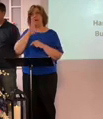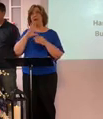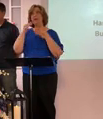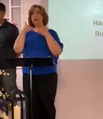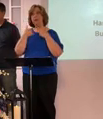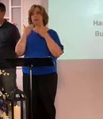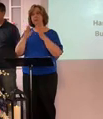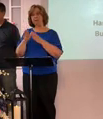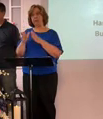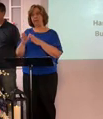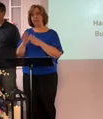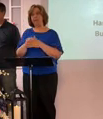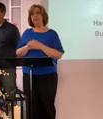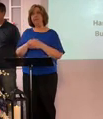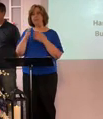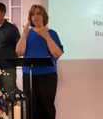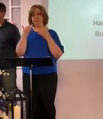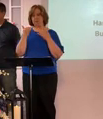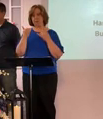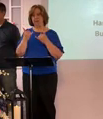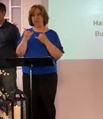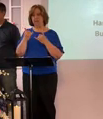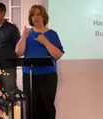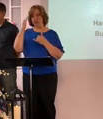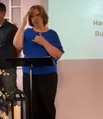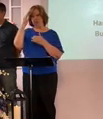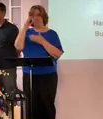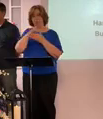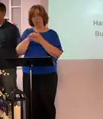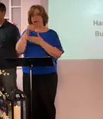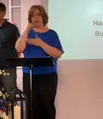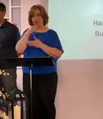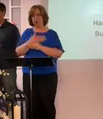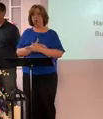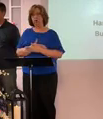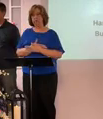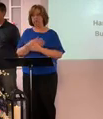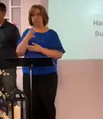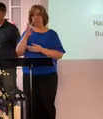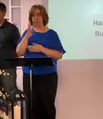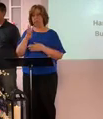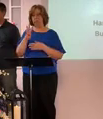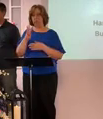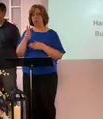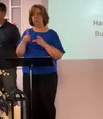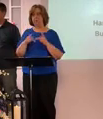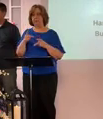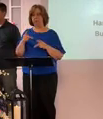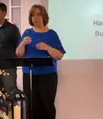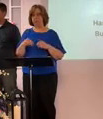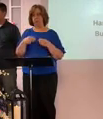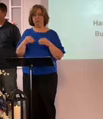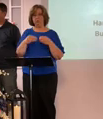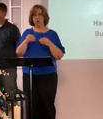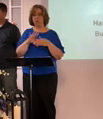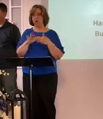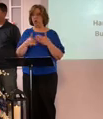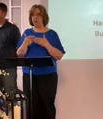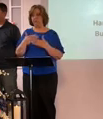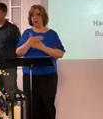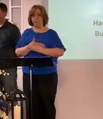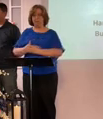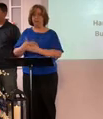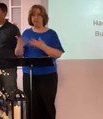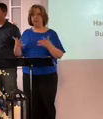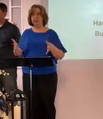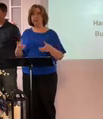so we had a boy and a girl twin, wonderful, square little family, sold all our stuff.